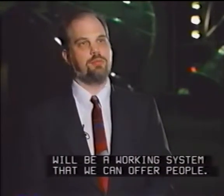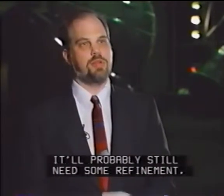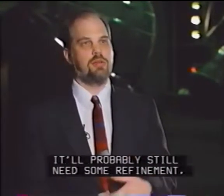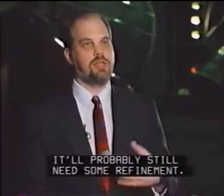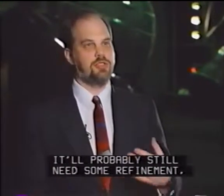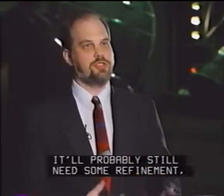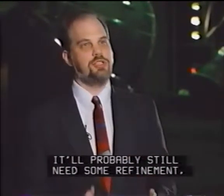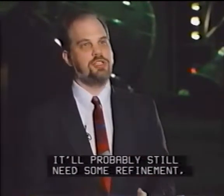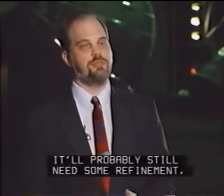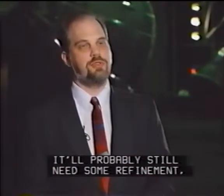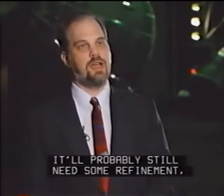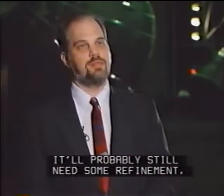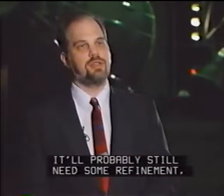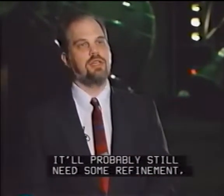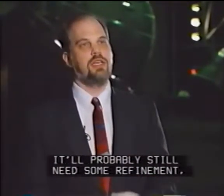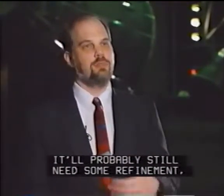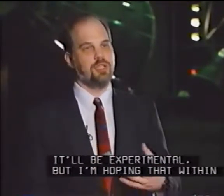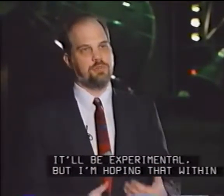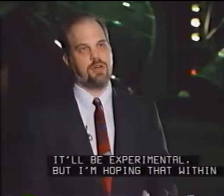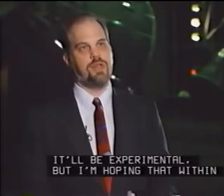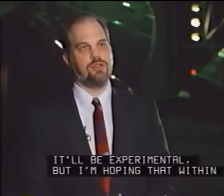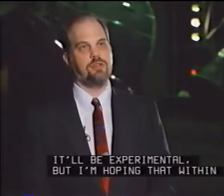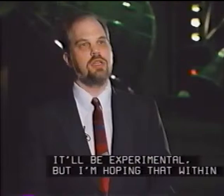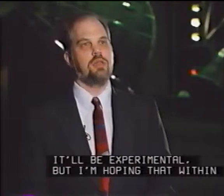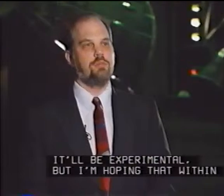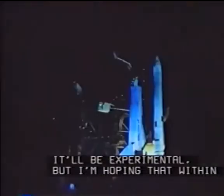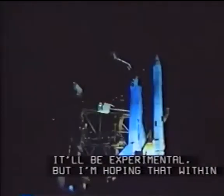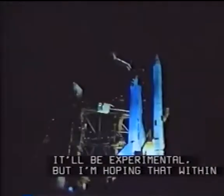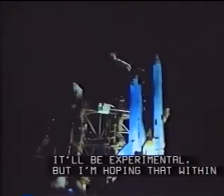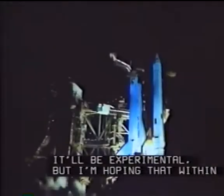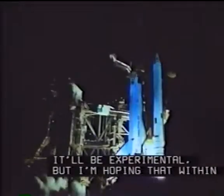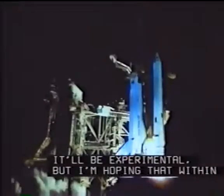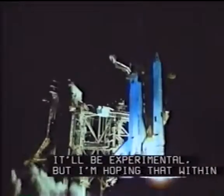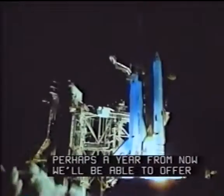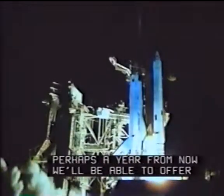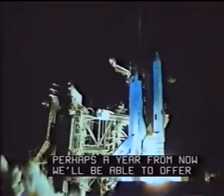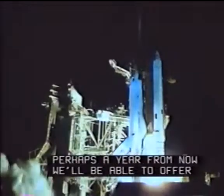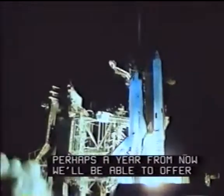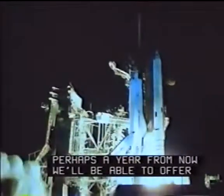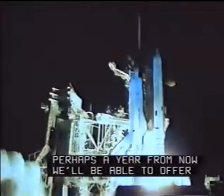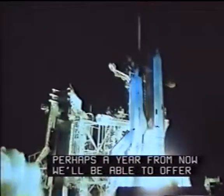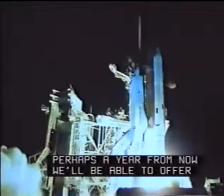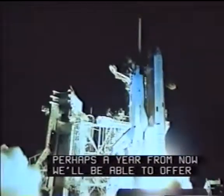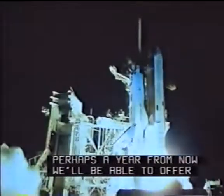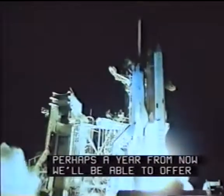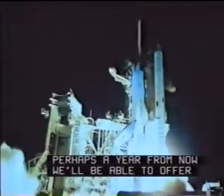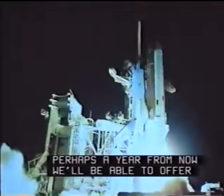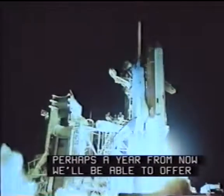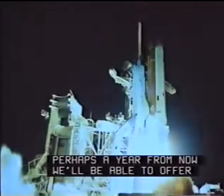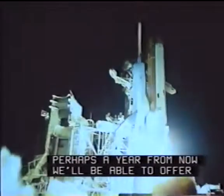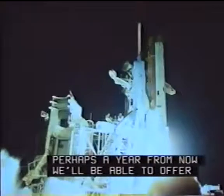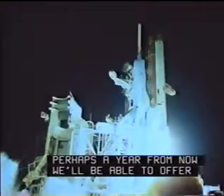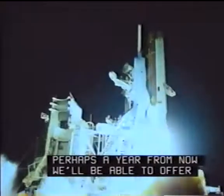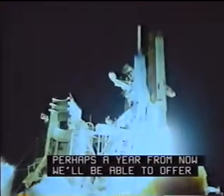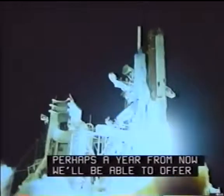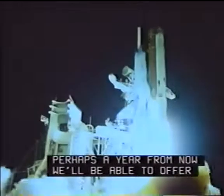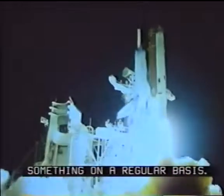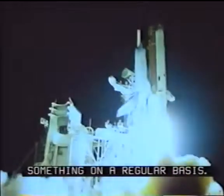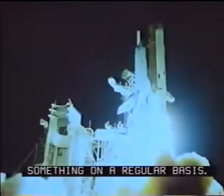It'll probably still need some refinement. It'll be experimental. But I'm hoping within perhaps a year from now, we'll be able to offer something